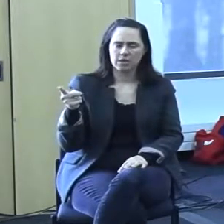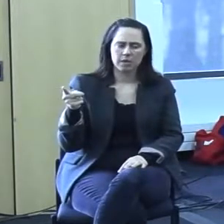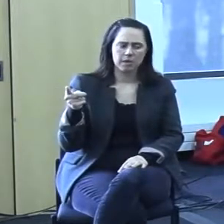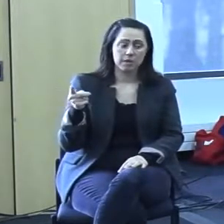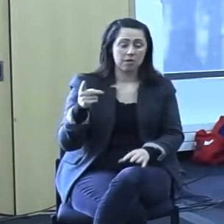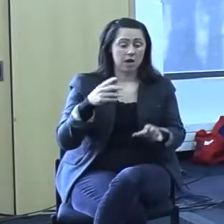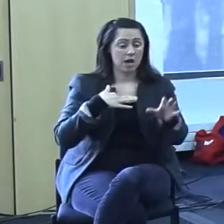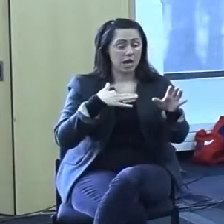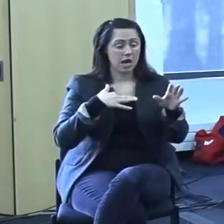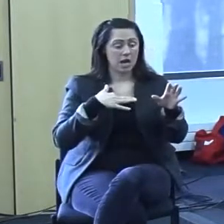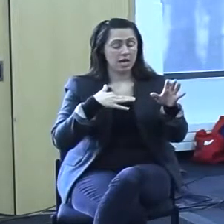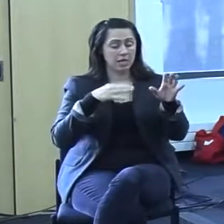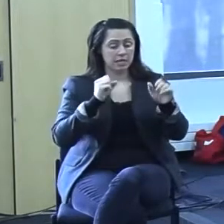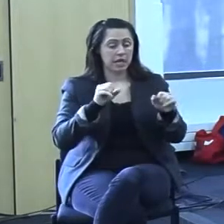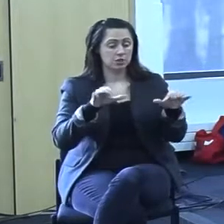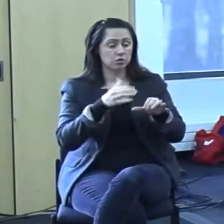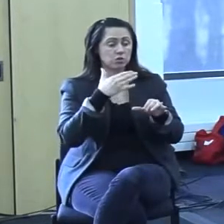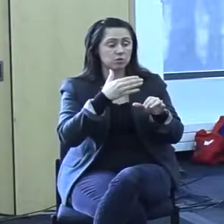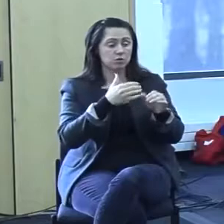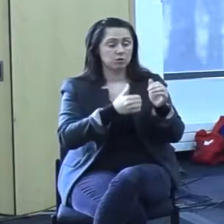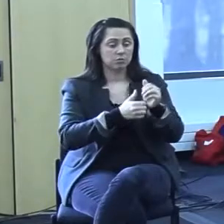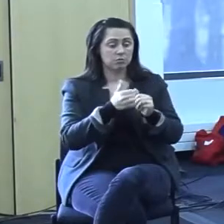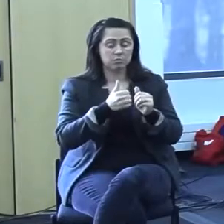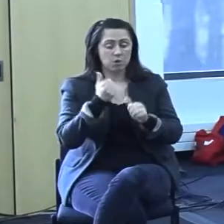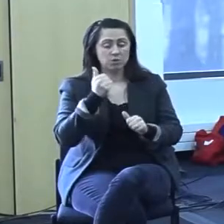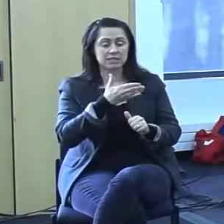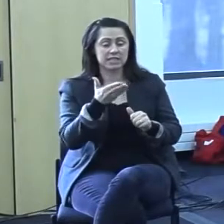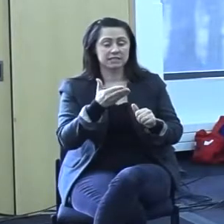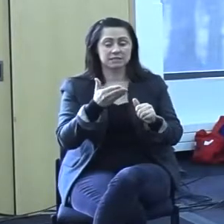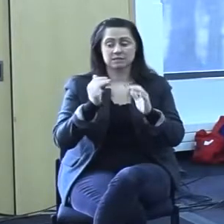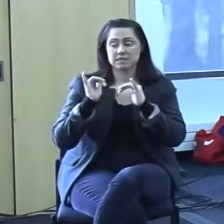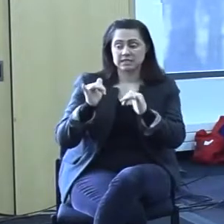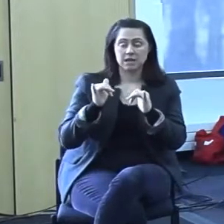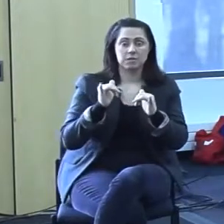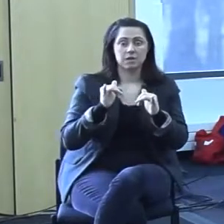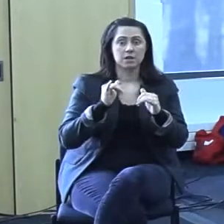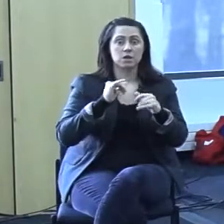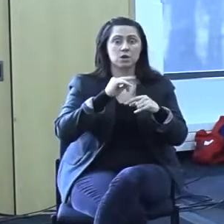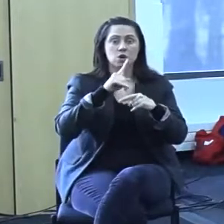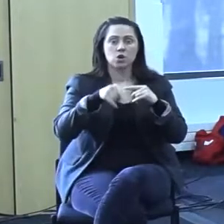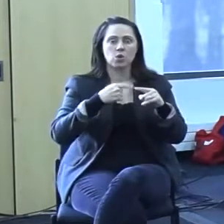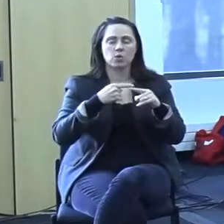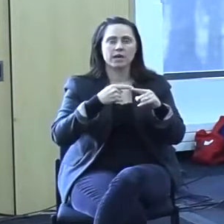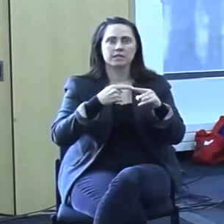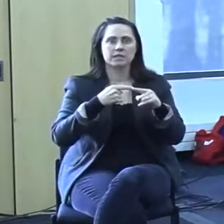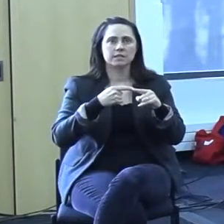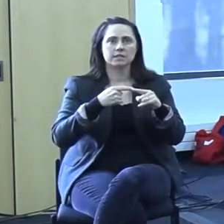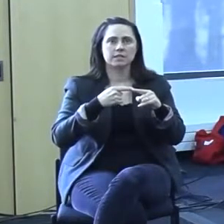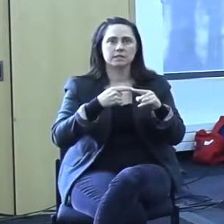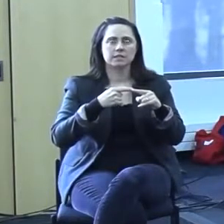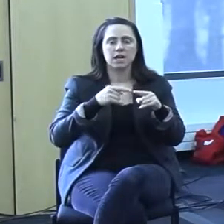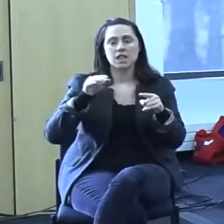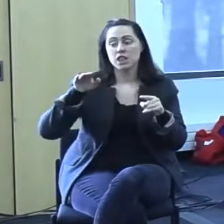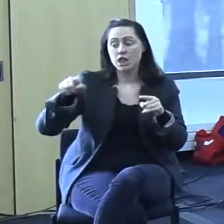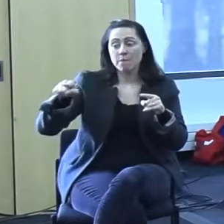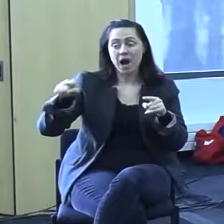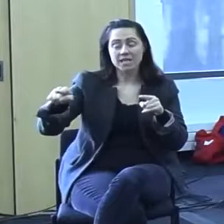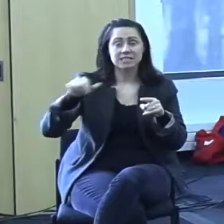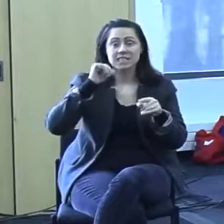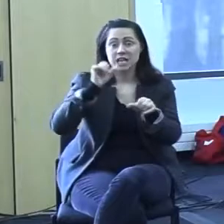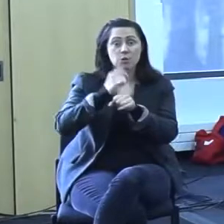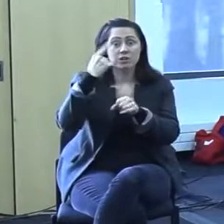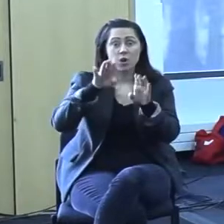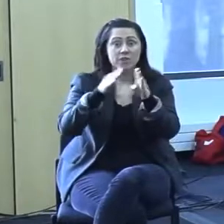"Oh, I can do most things. So can I." When the button is not working for the